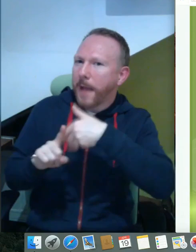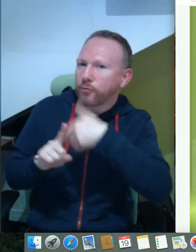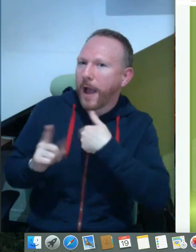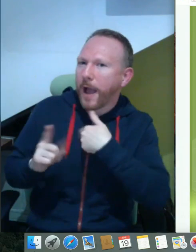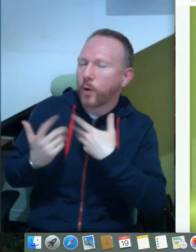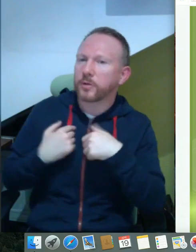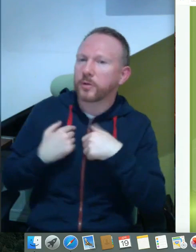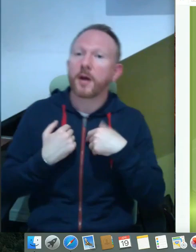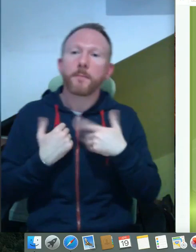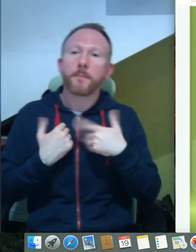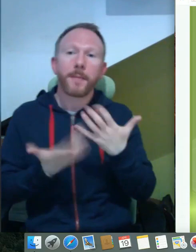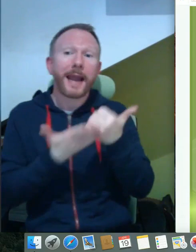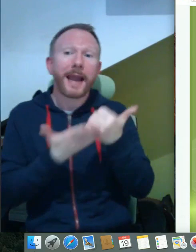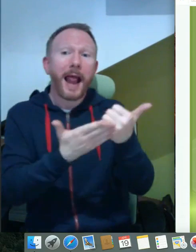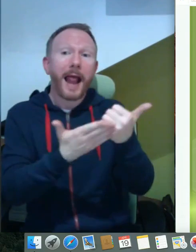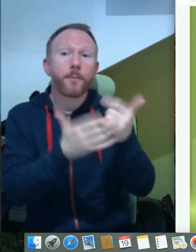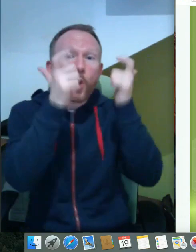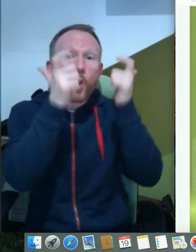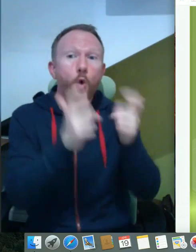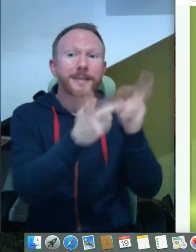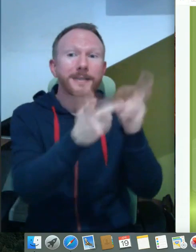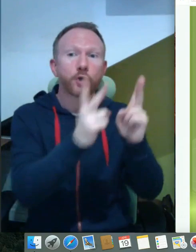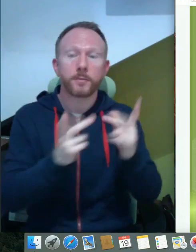fellow colleagues?